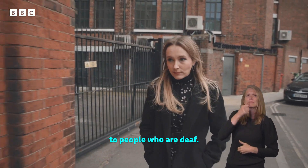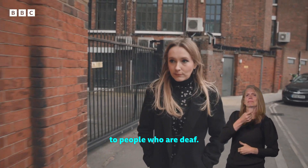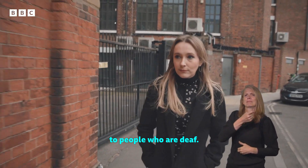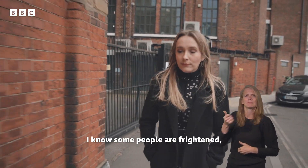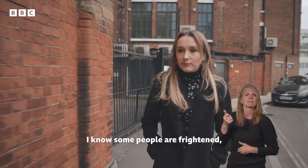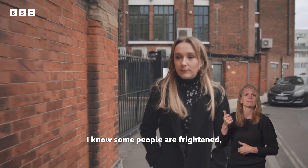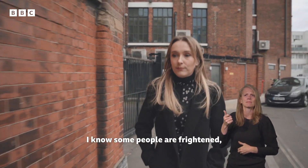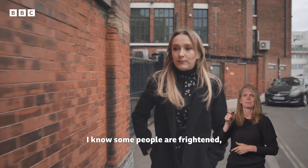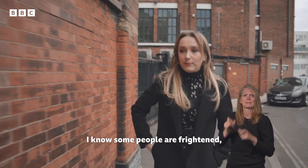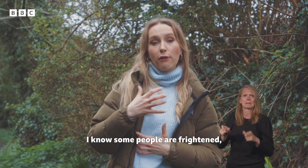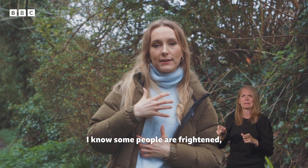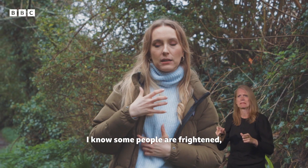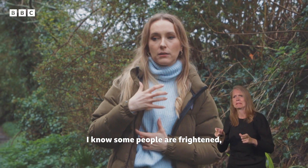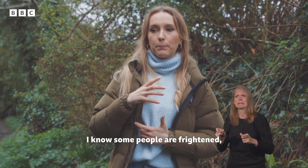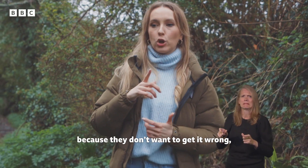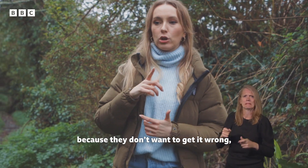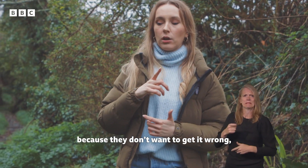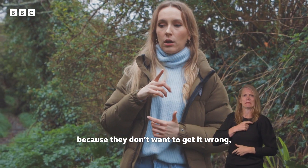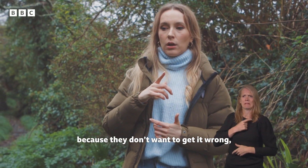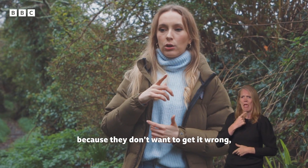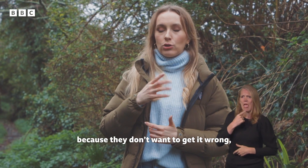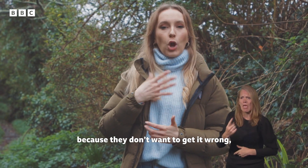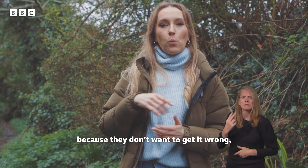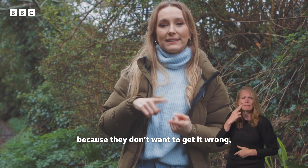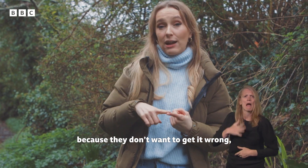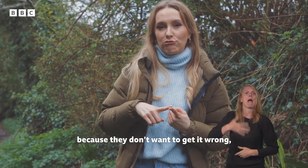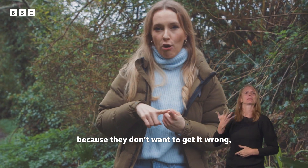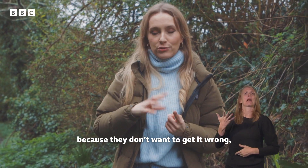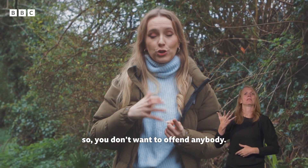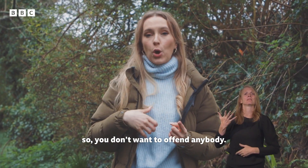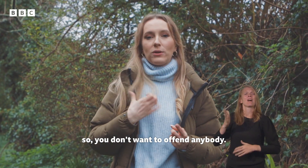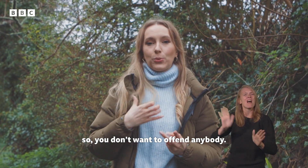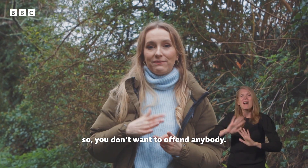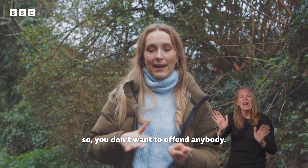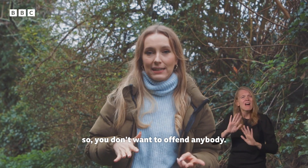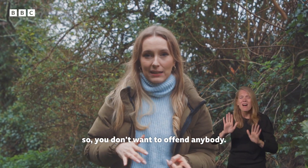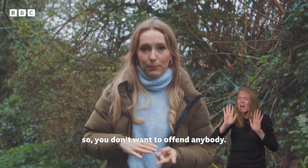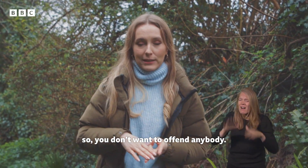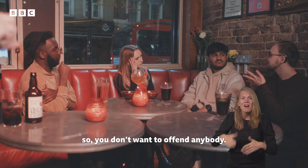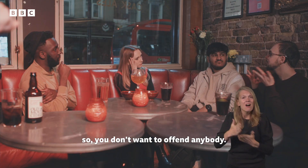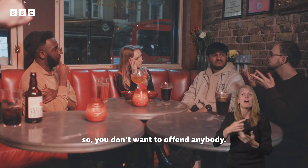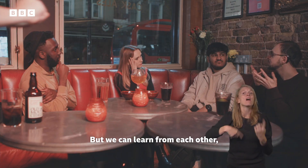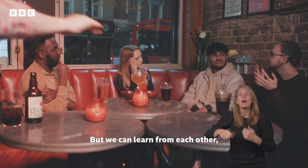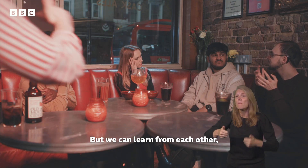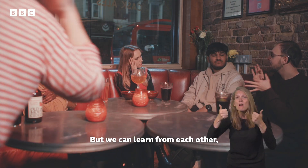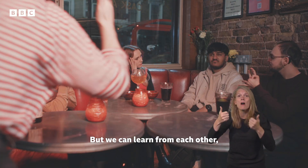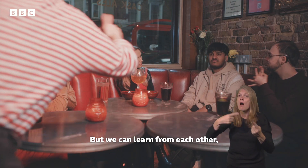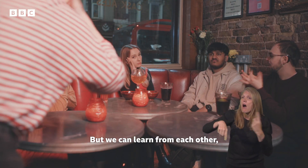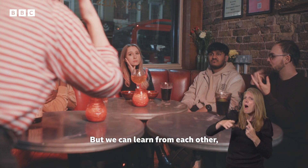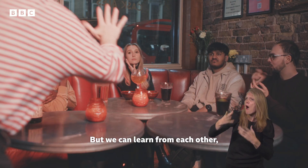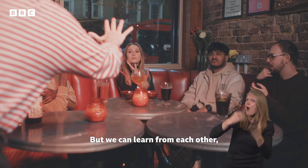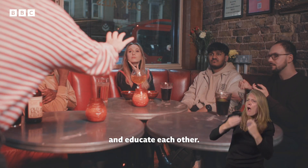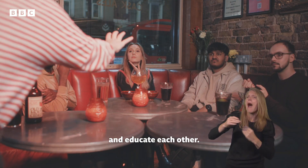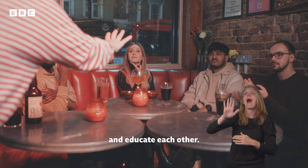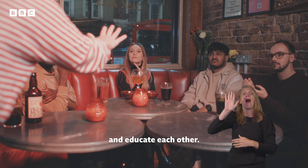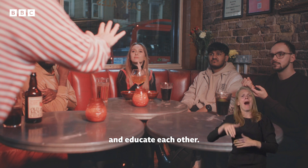deaf. I know some people are frightened because you don't want to get it wrong, you don't want to offend anybody, but we can learn from